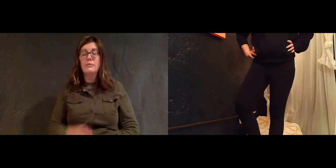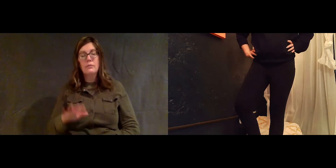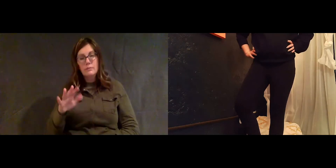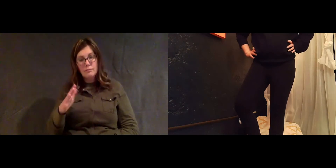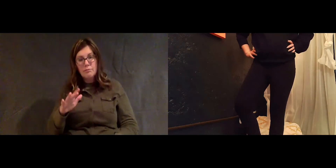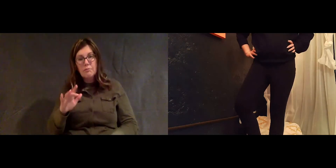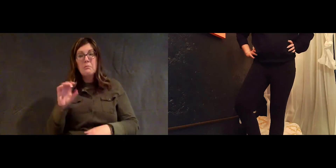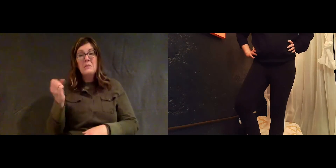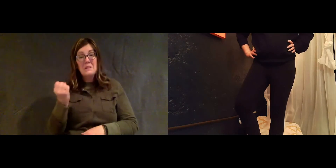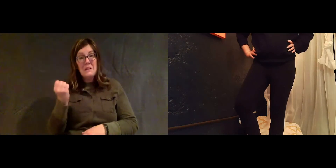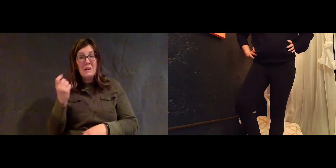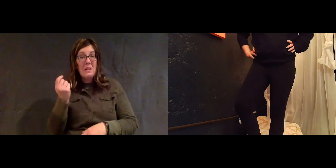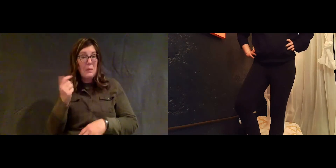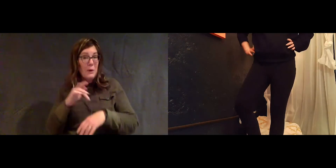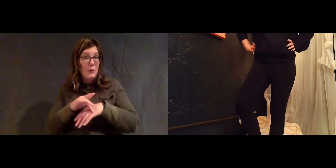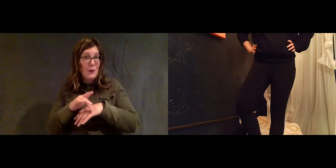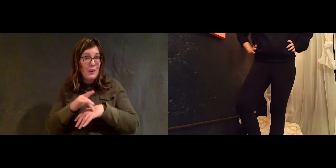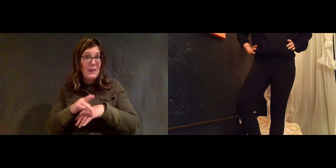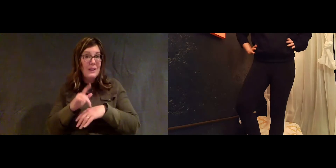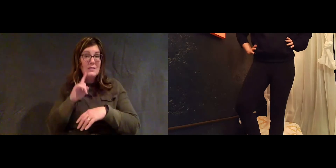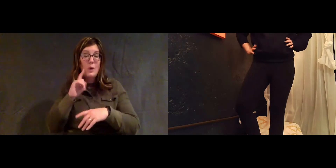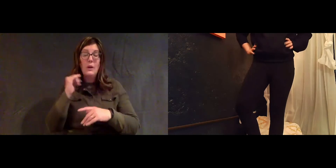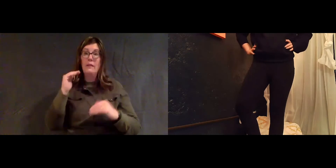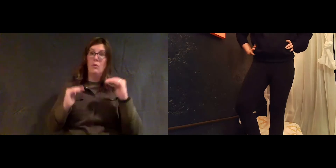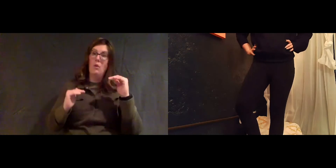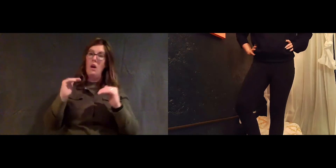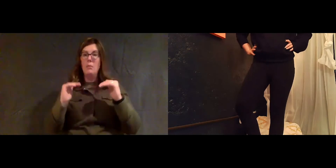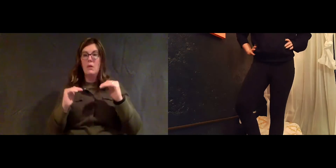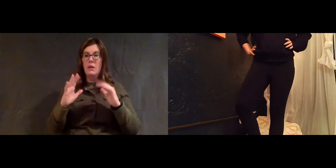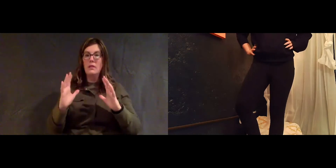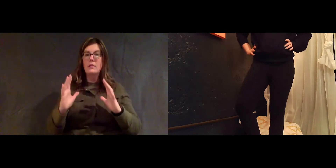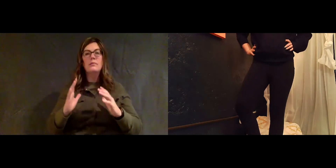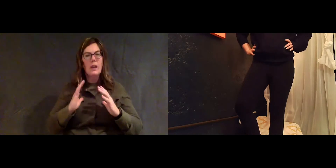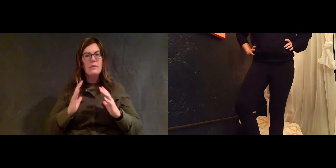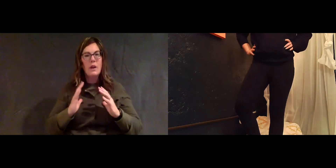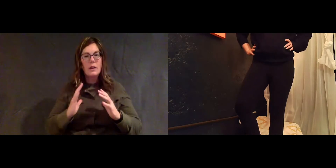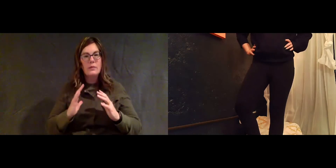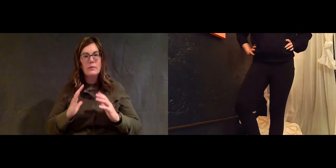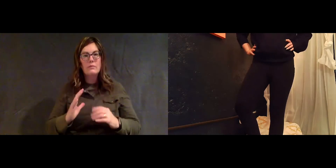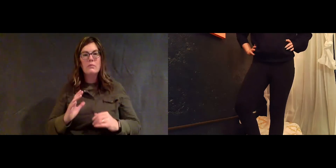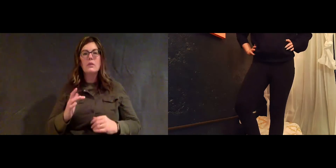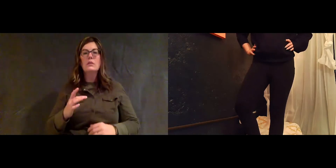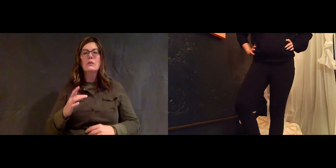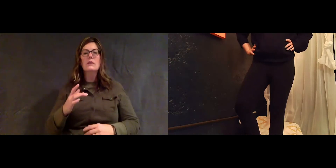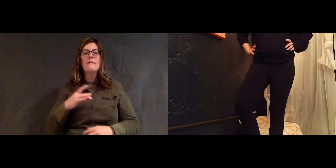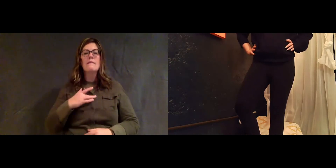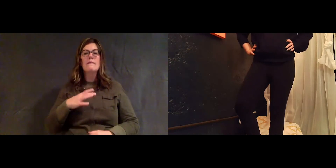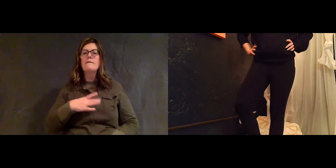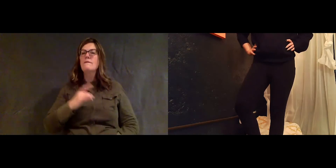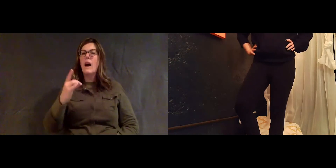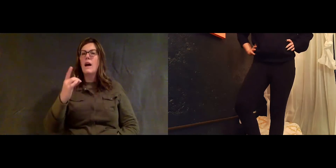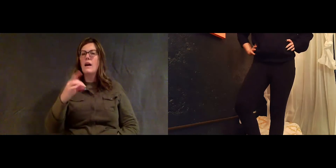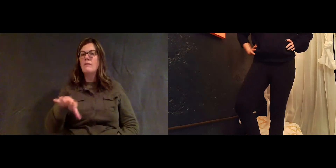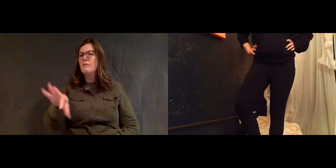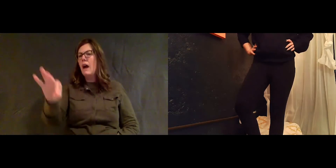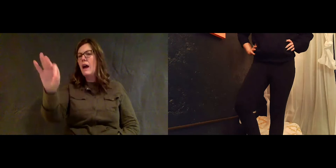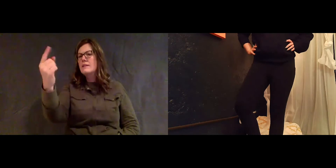worry if it feels wobbly. See how it feels though to find something in your space to look at that's not